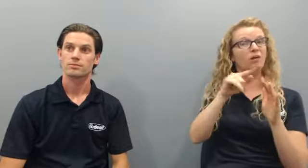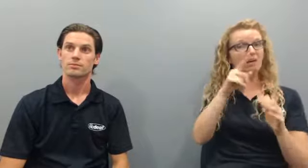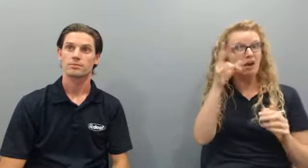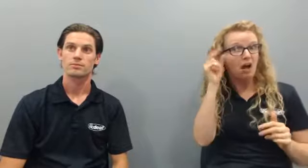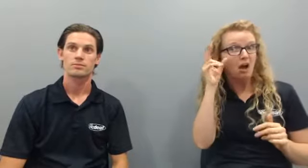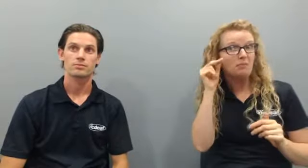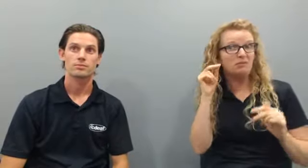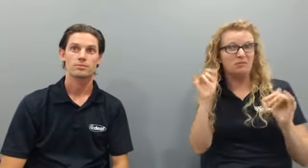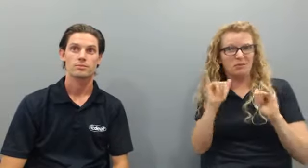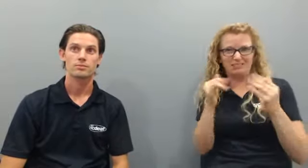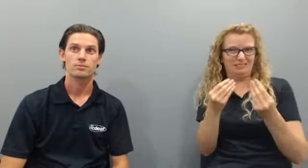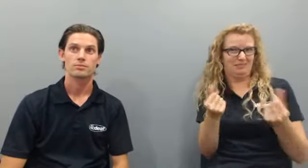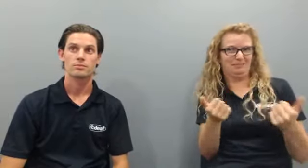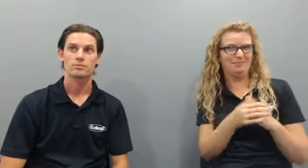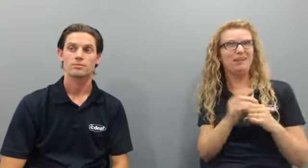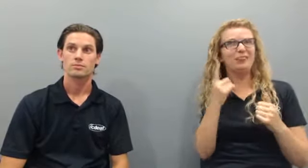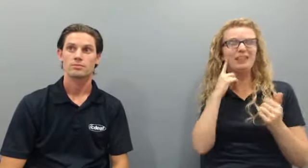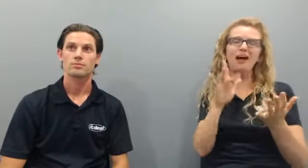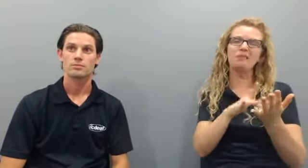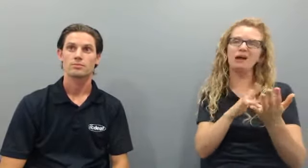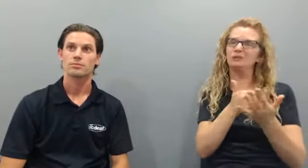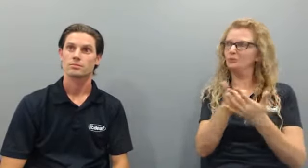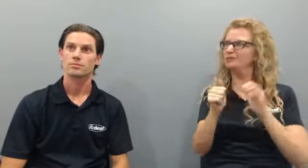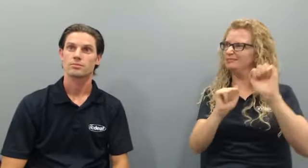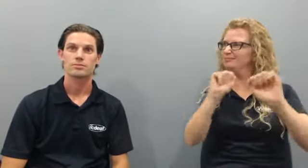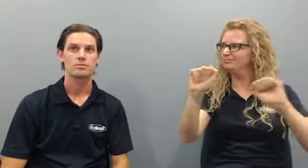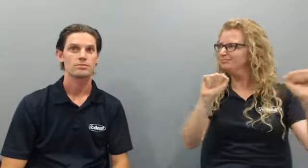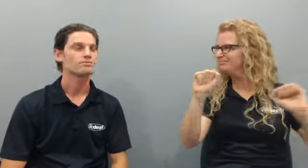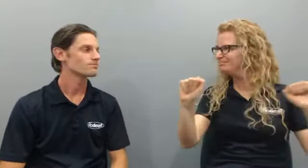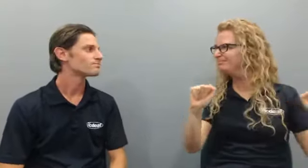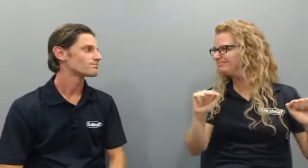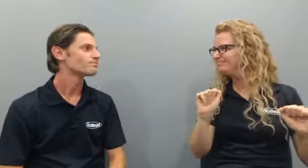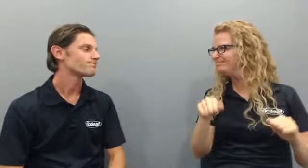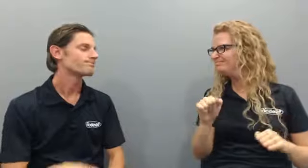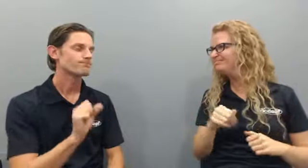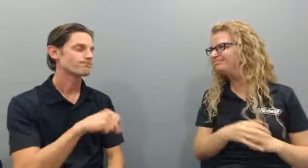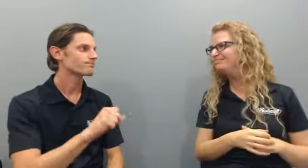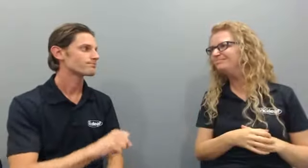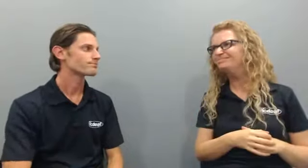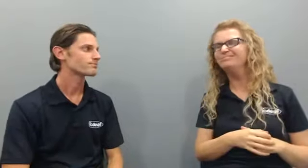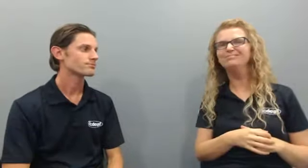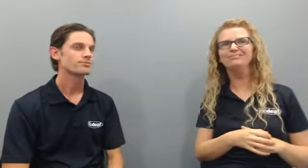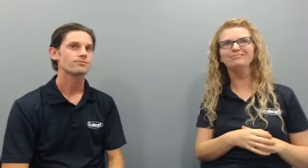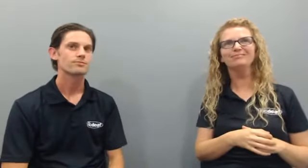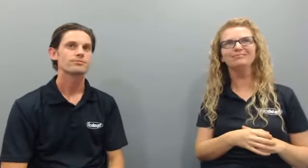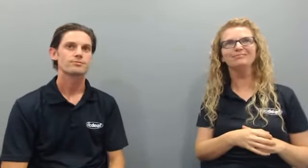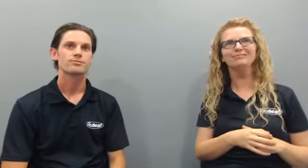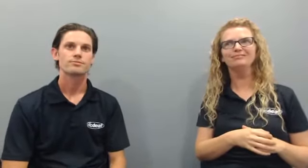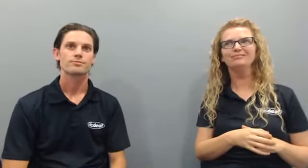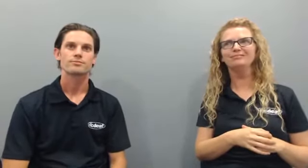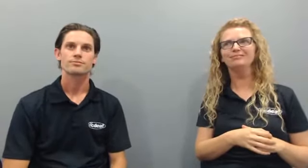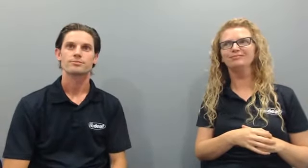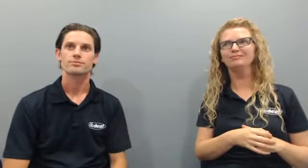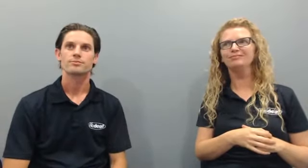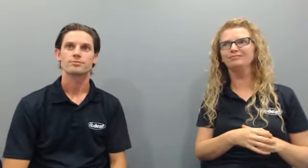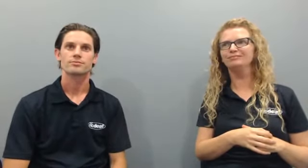has shared local computers like a library, it's generally each individual is responsible in providing their own